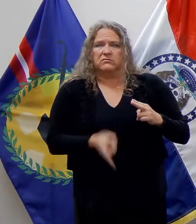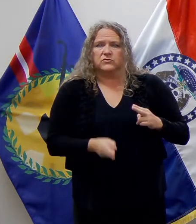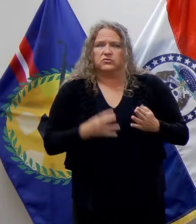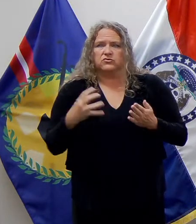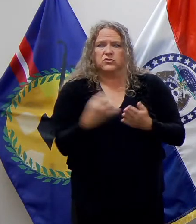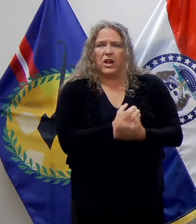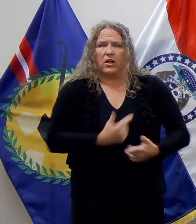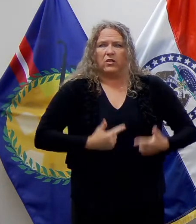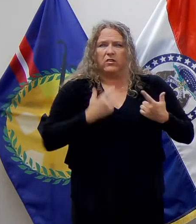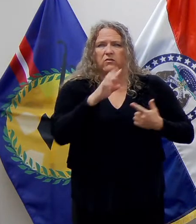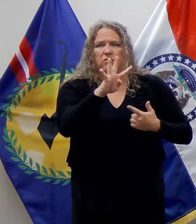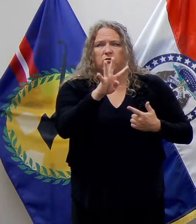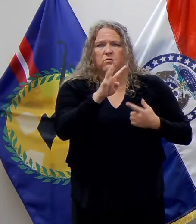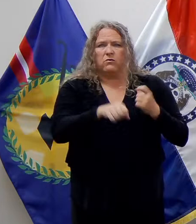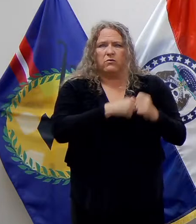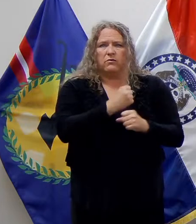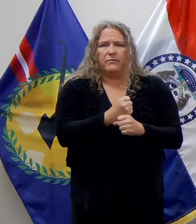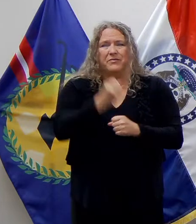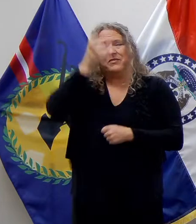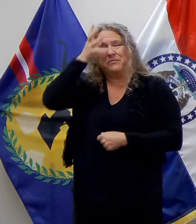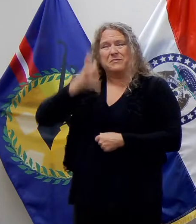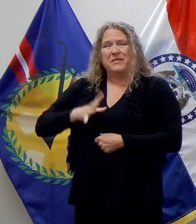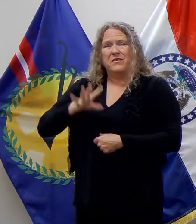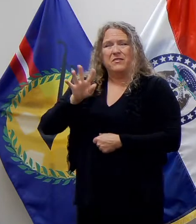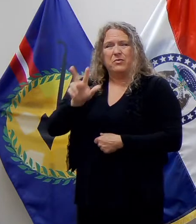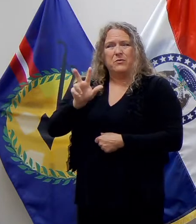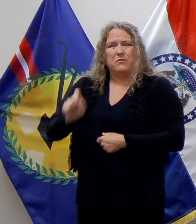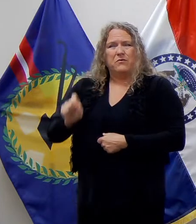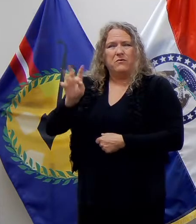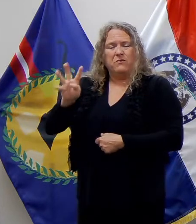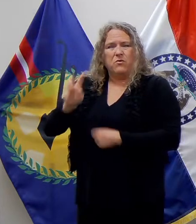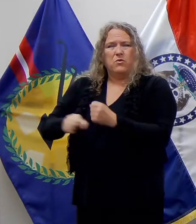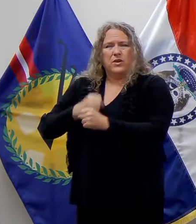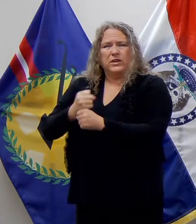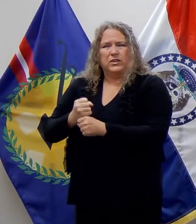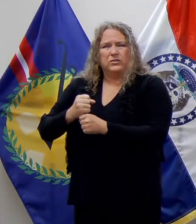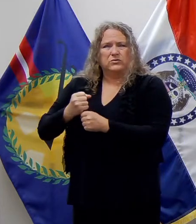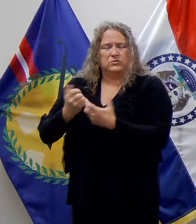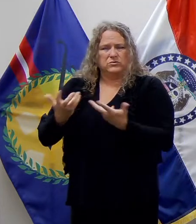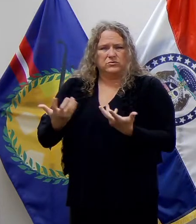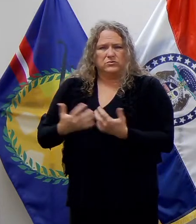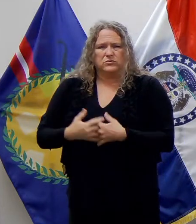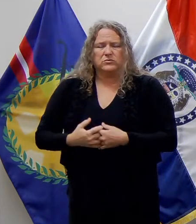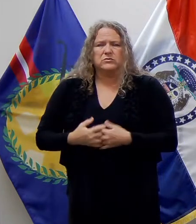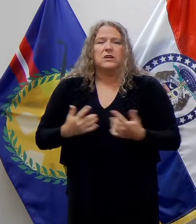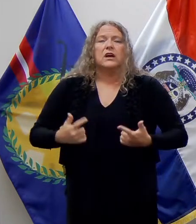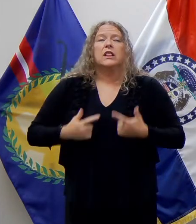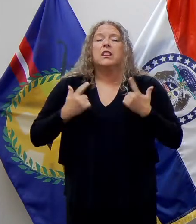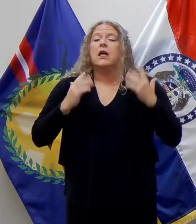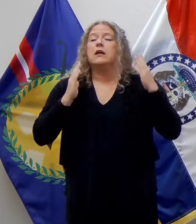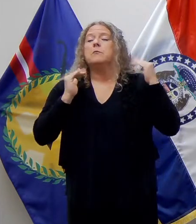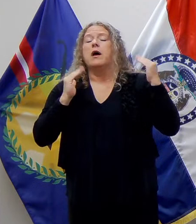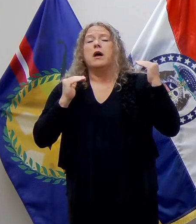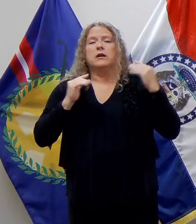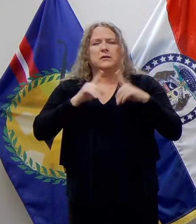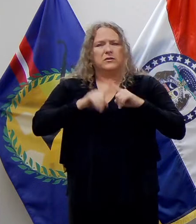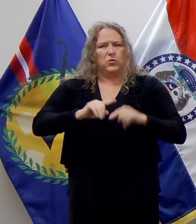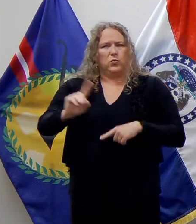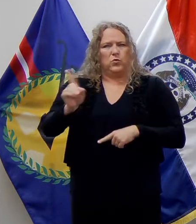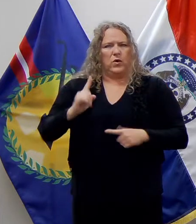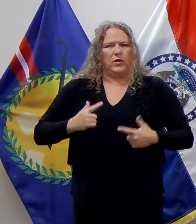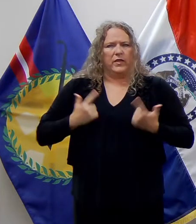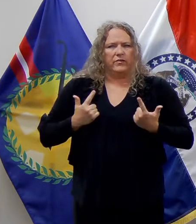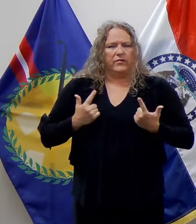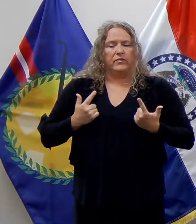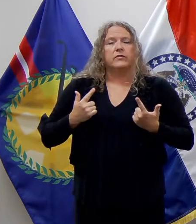men, 3.4 years. Life expectancy varies greatly depending on the zip code of birth. For example, a